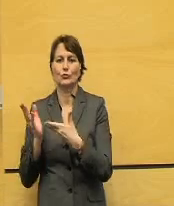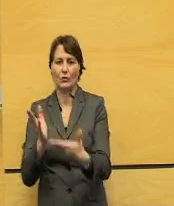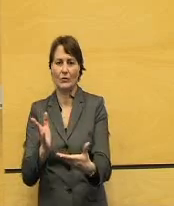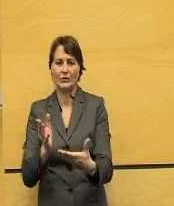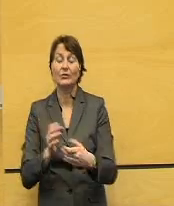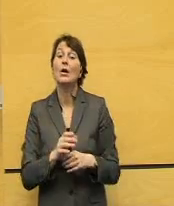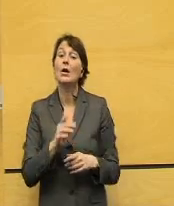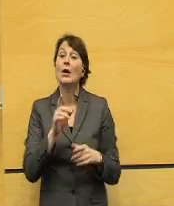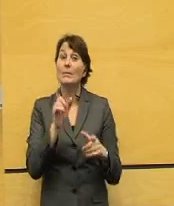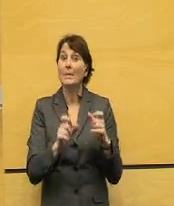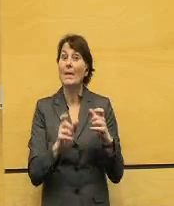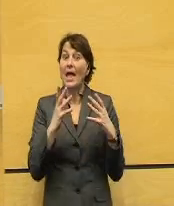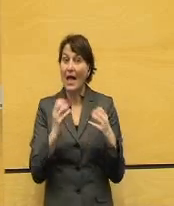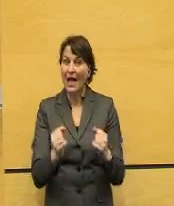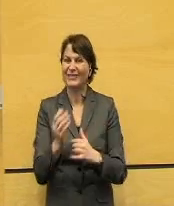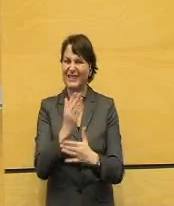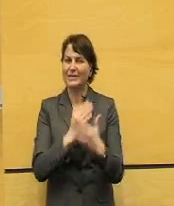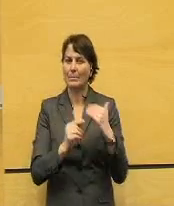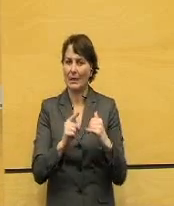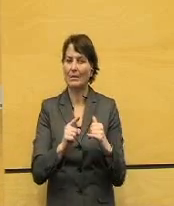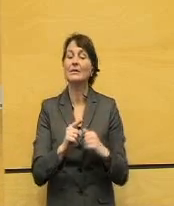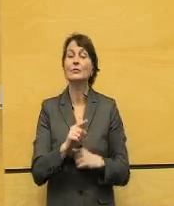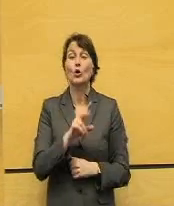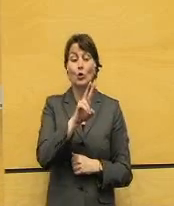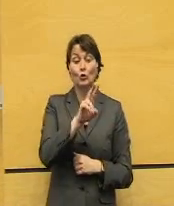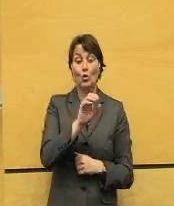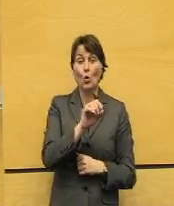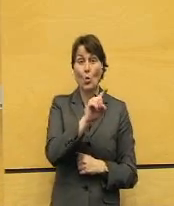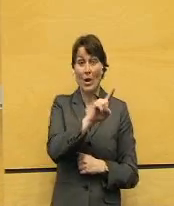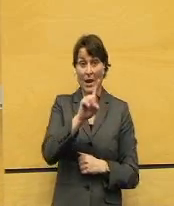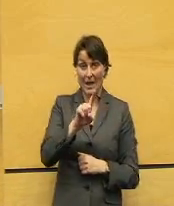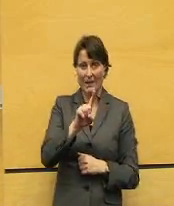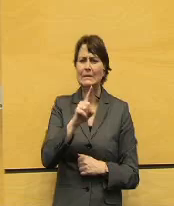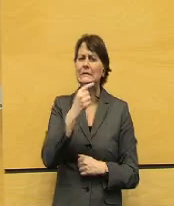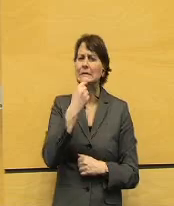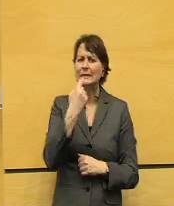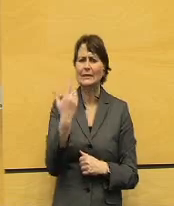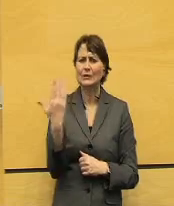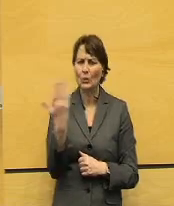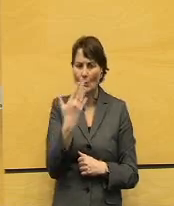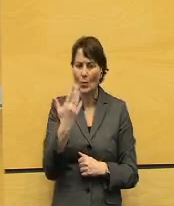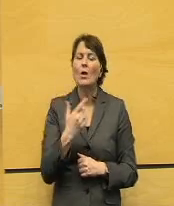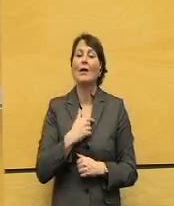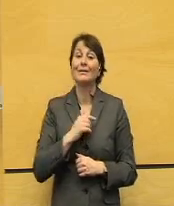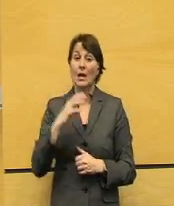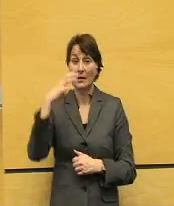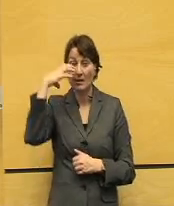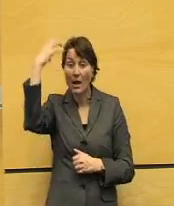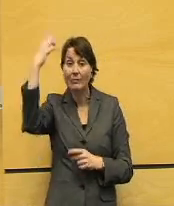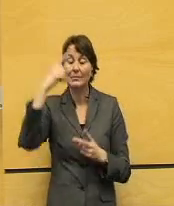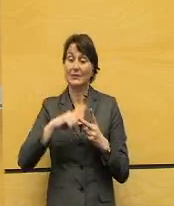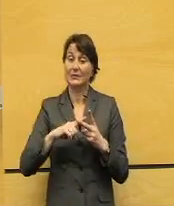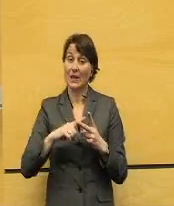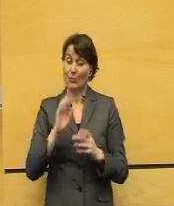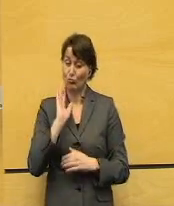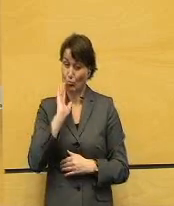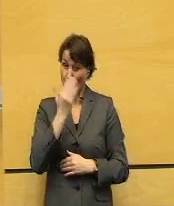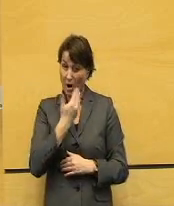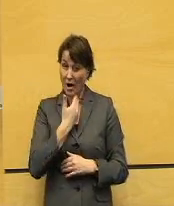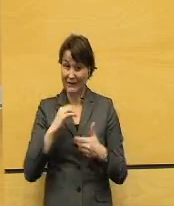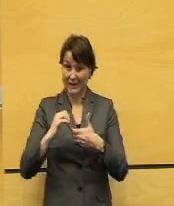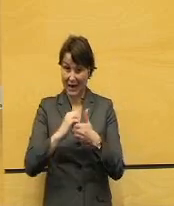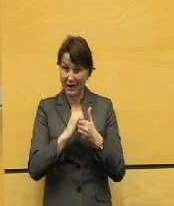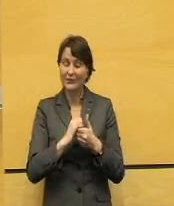persons with disability. 2011 emphasizes that government and private agencies supported by